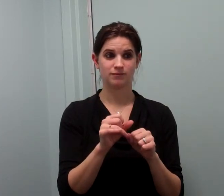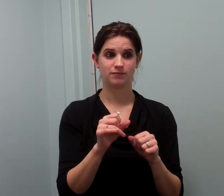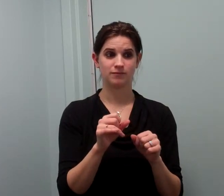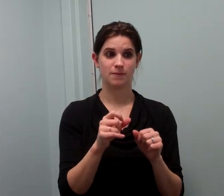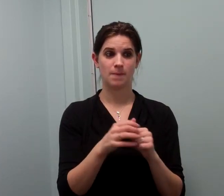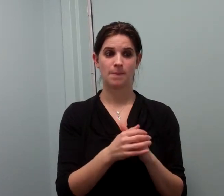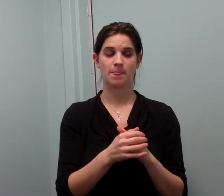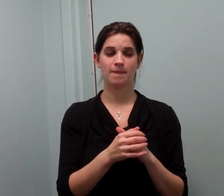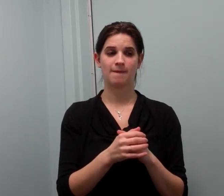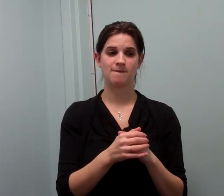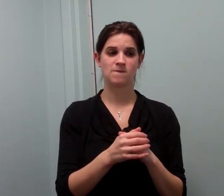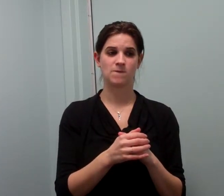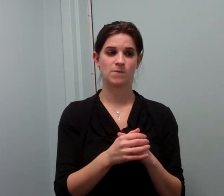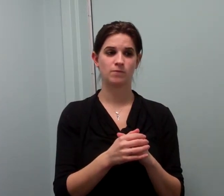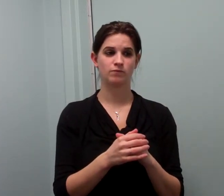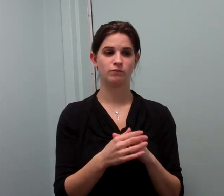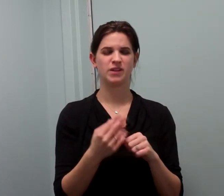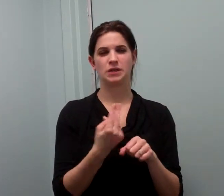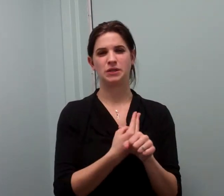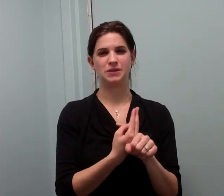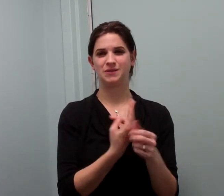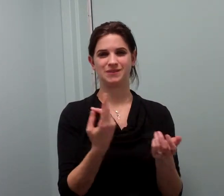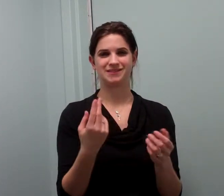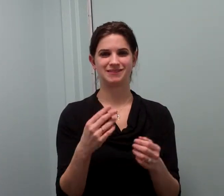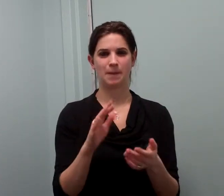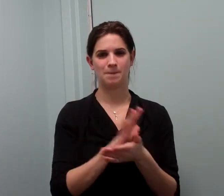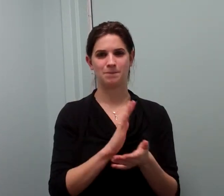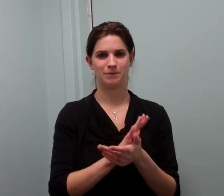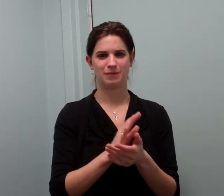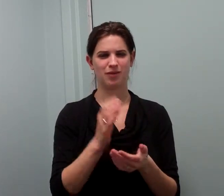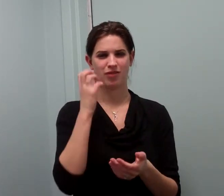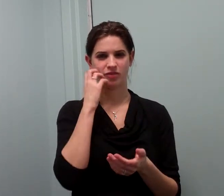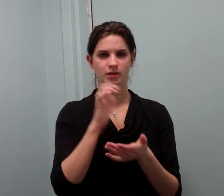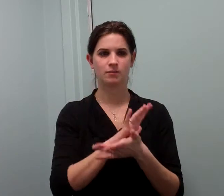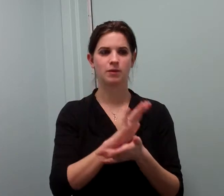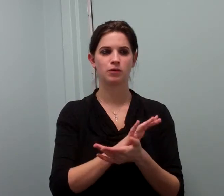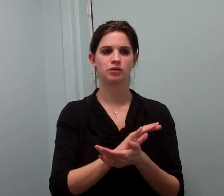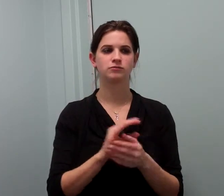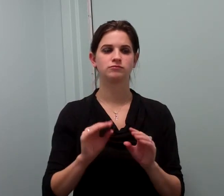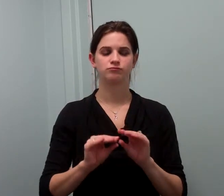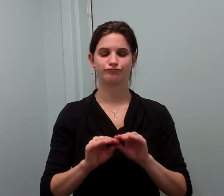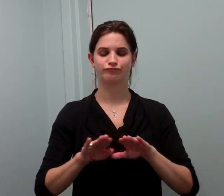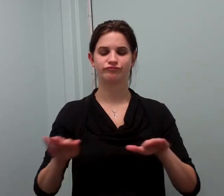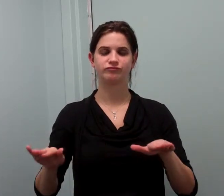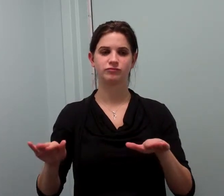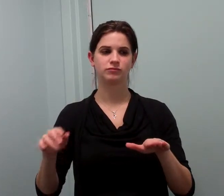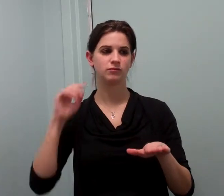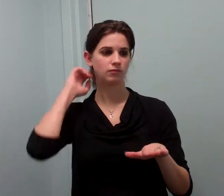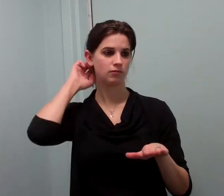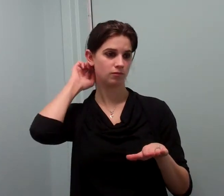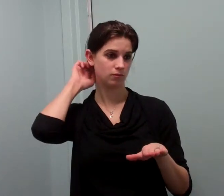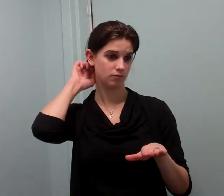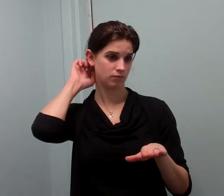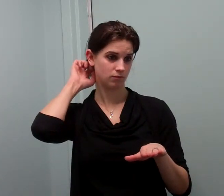of, like a file folder. Two pieces of foam, cut little notches in it, ran them across there. What's the main difference between the two, though, is